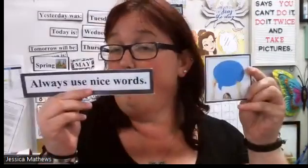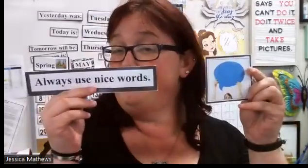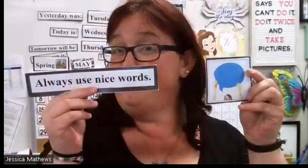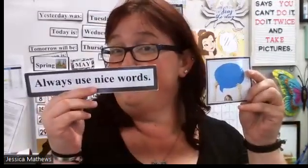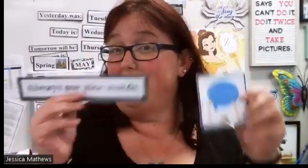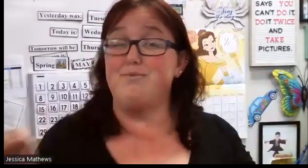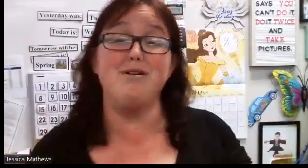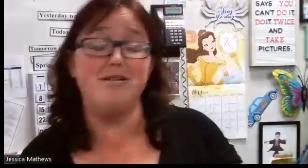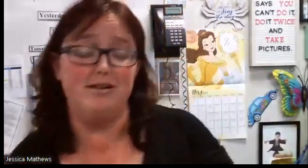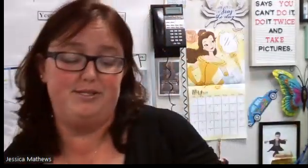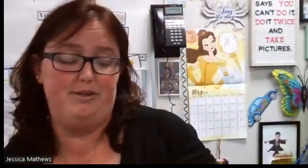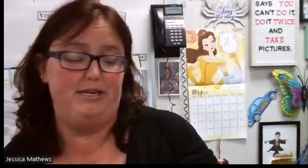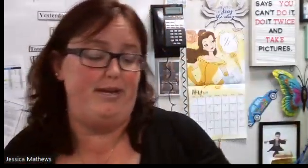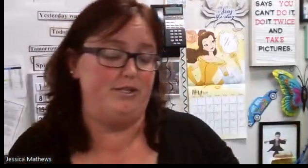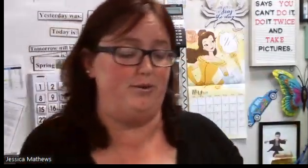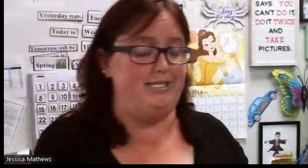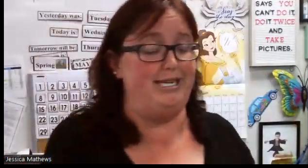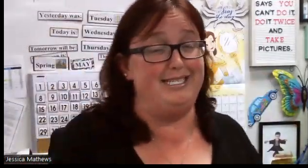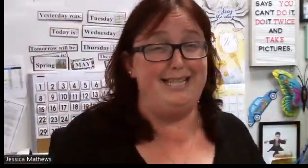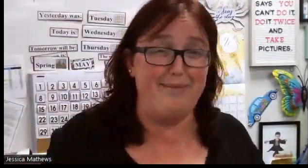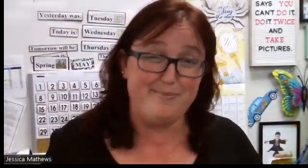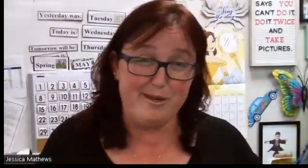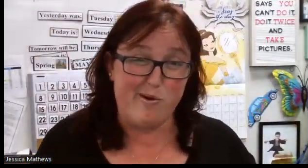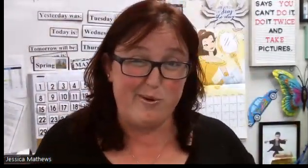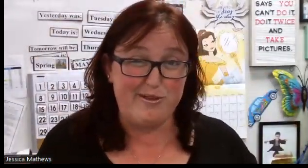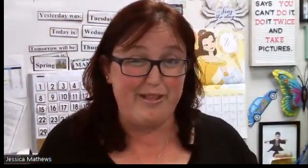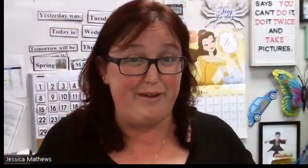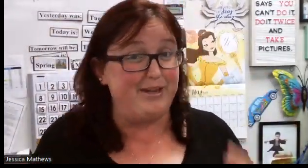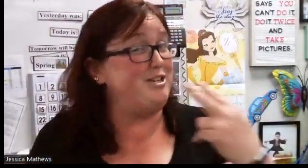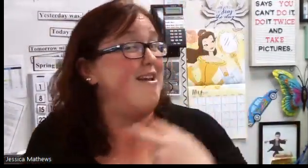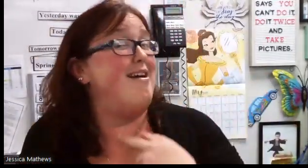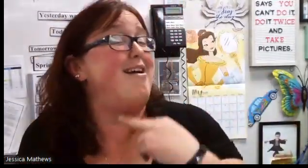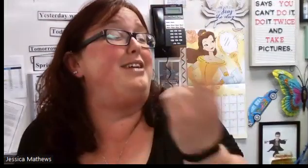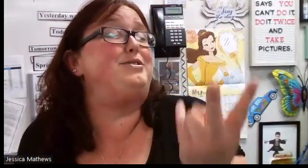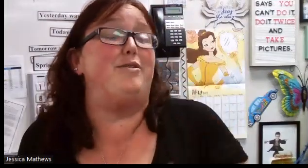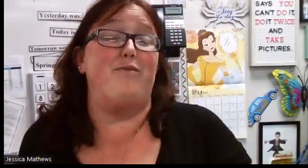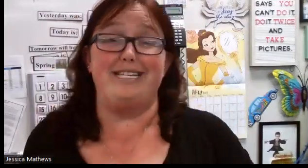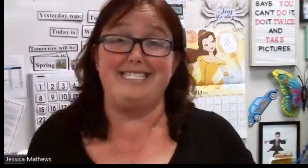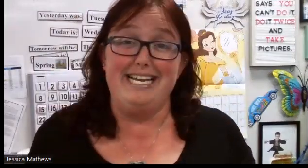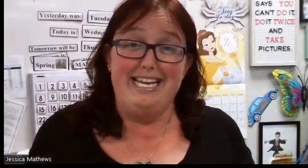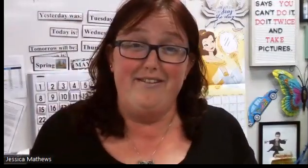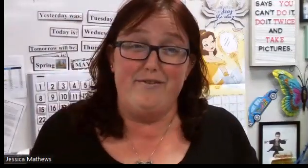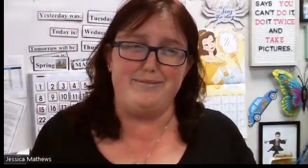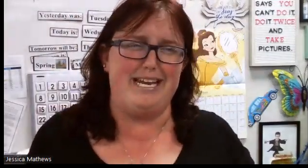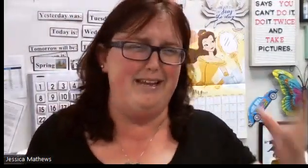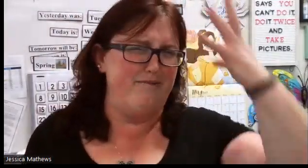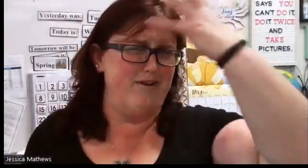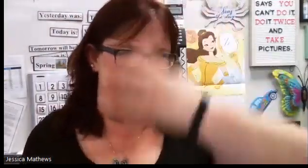Always use nice words. You need to make good choices. That means being appropriate with your language and your tone of voice. Even if you're upset, even if you're